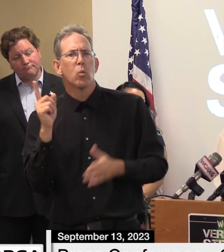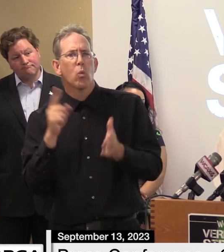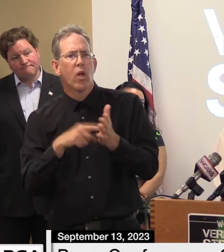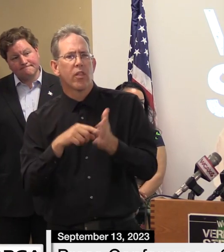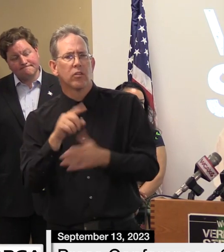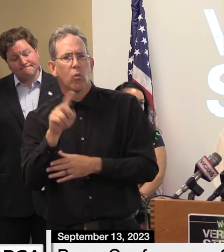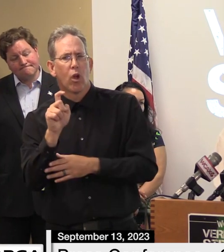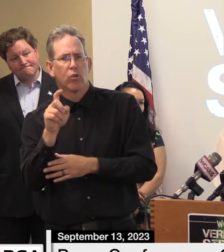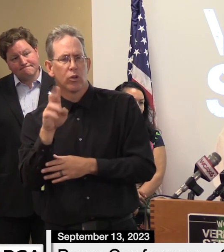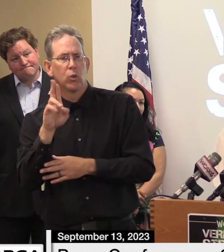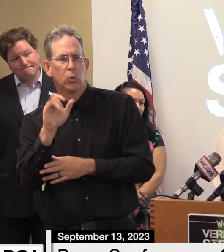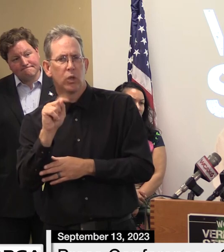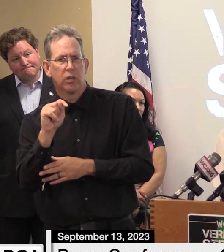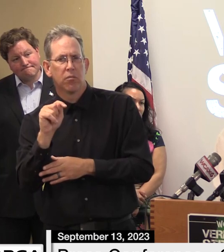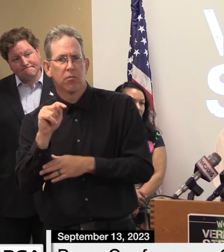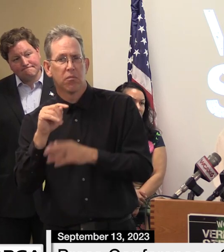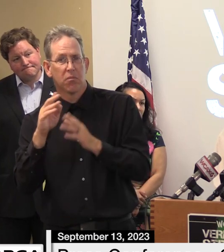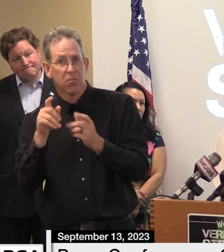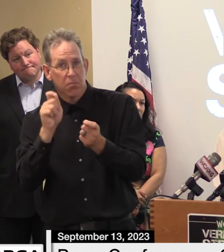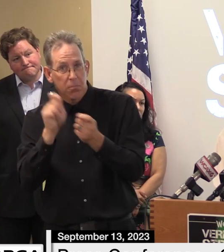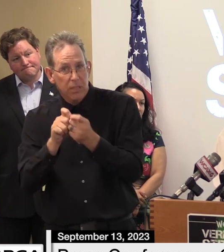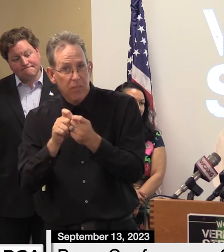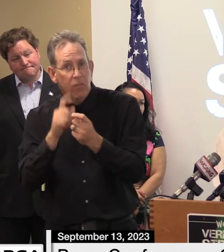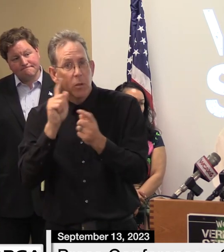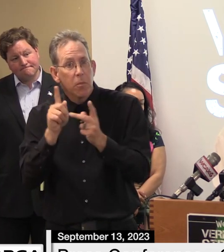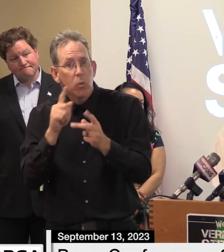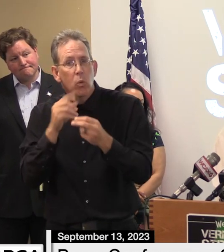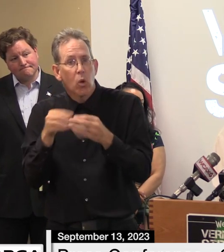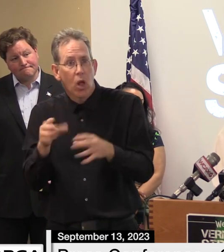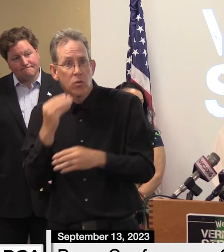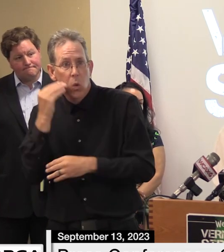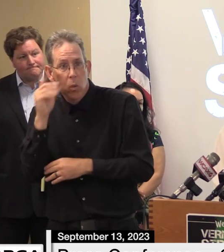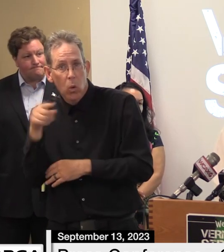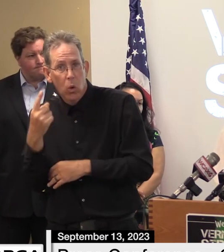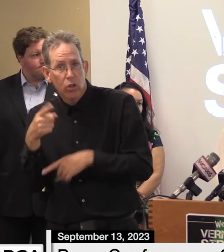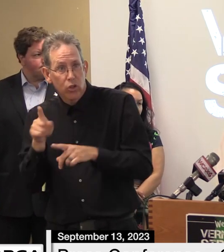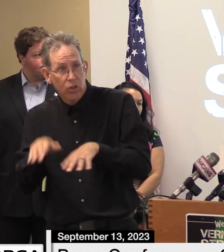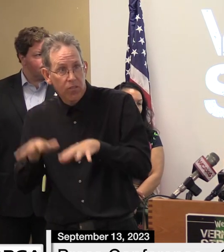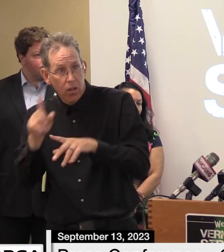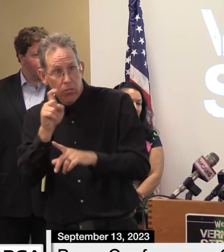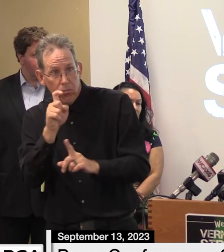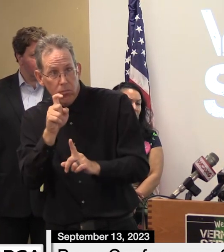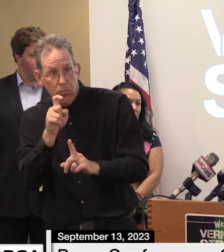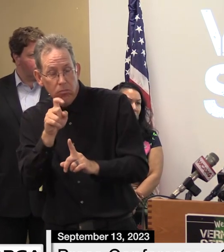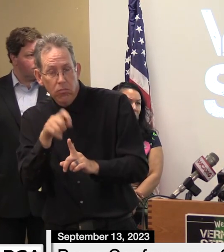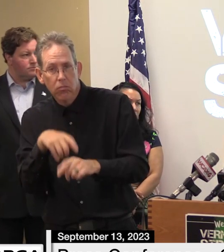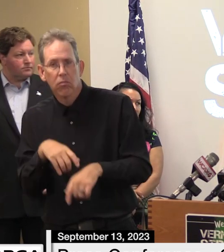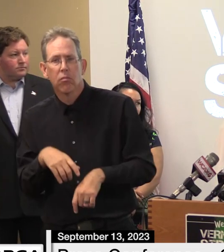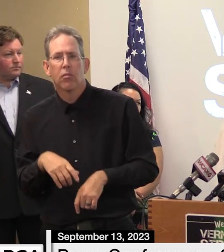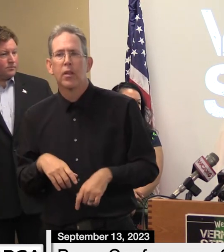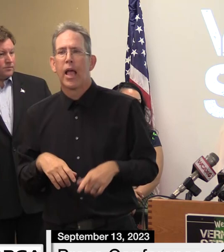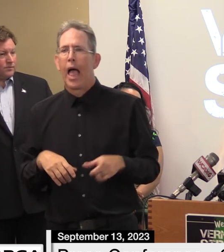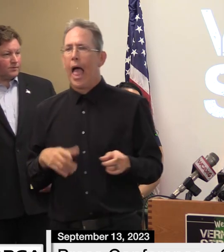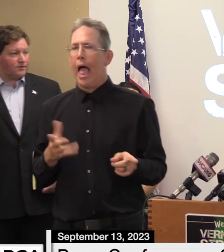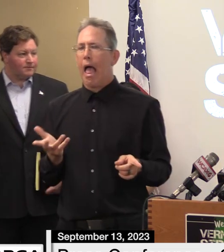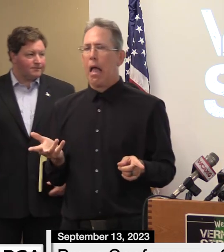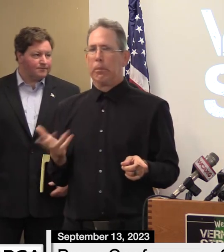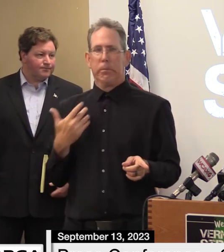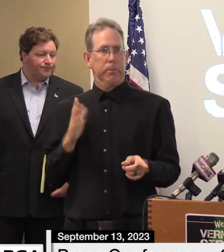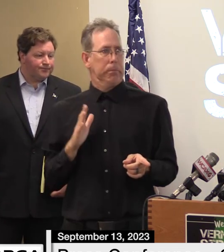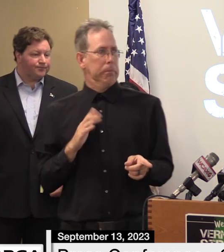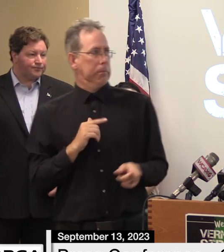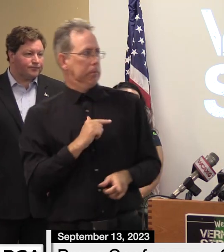specifically earmarked for people who lost their homes during the flood? I don't know. Maura.